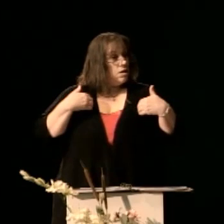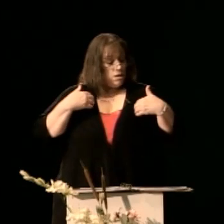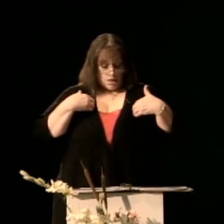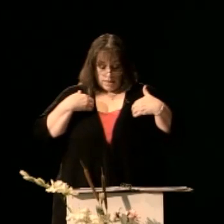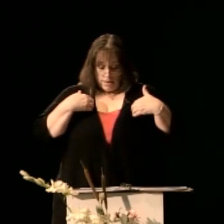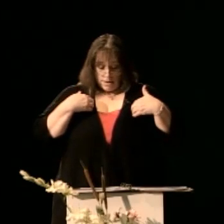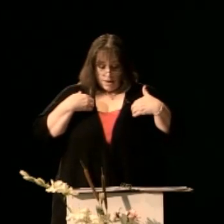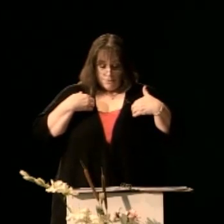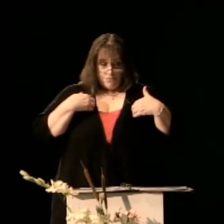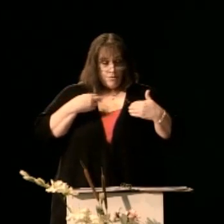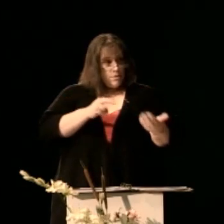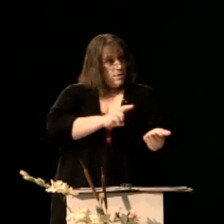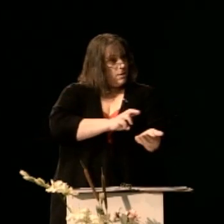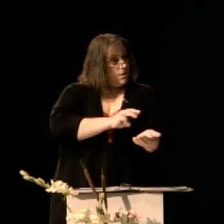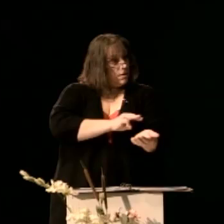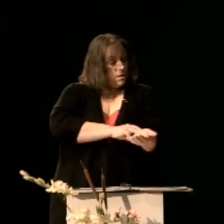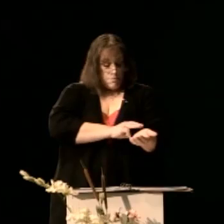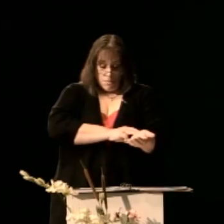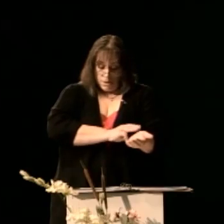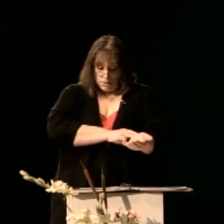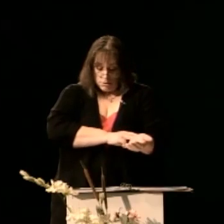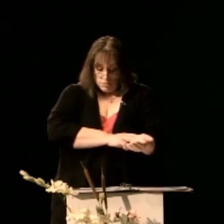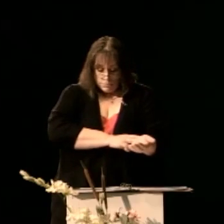I have a medical,